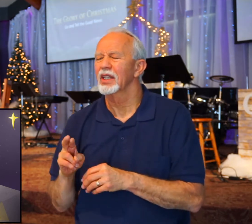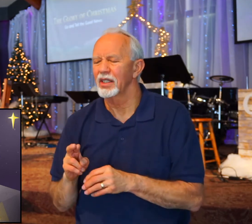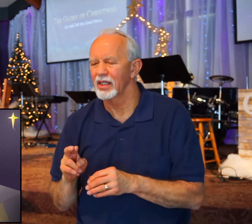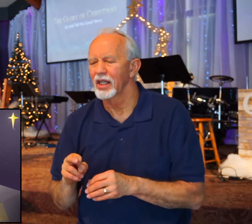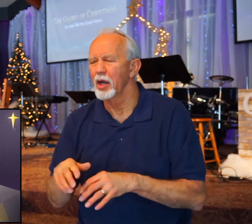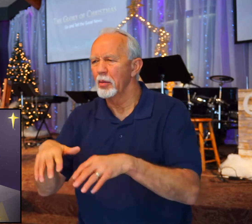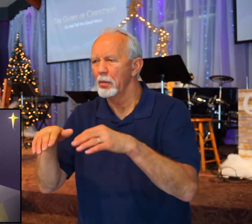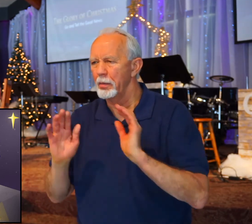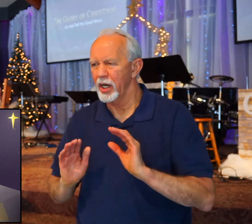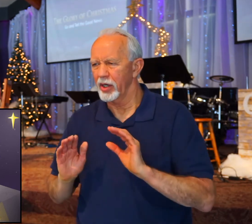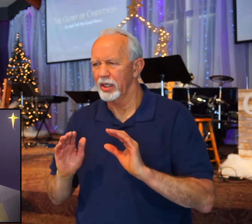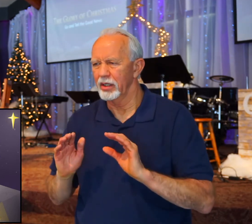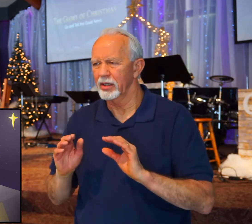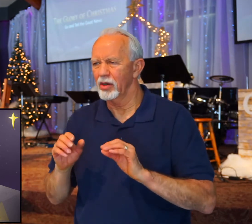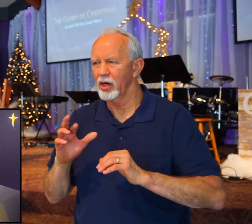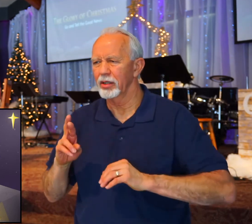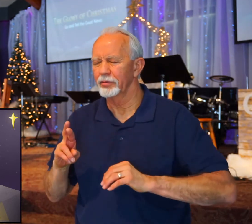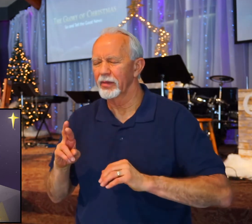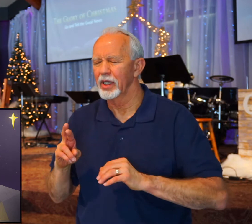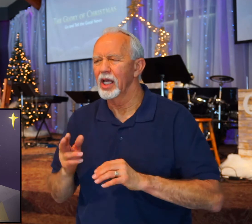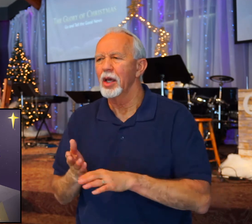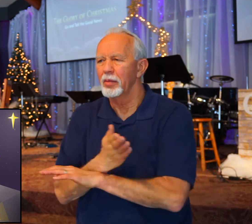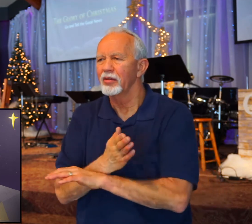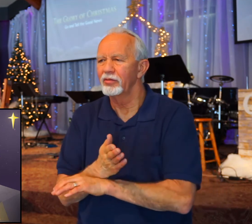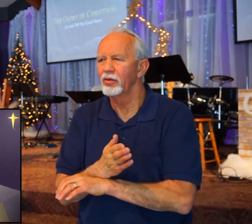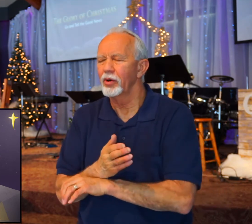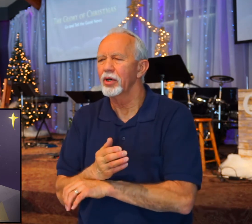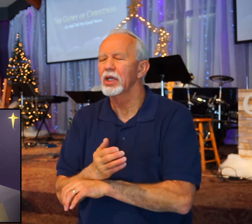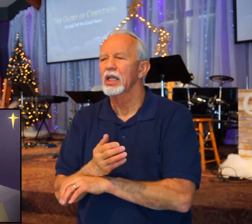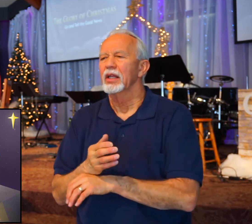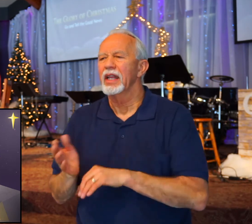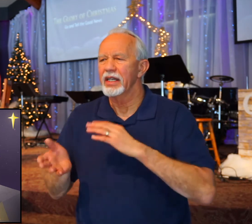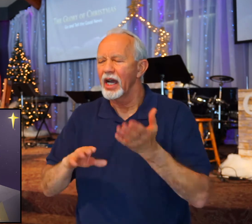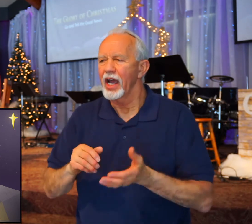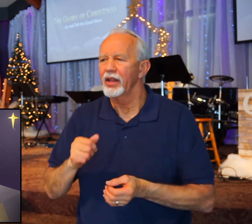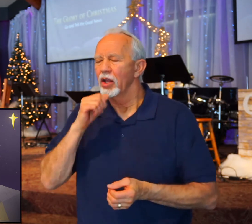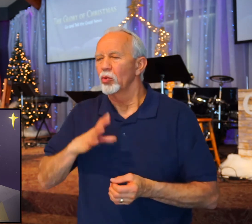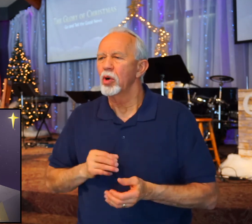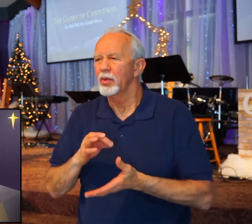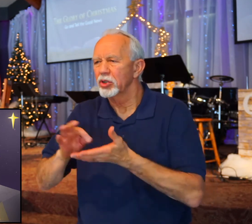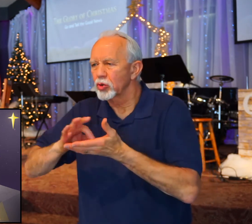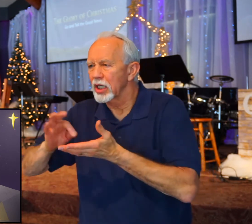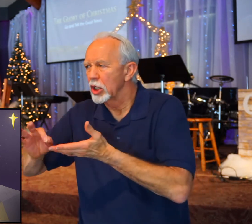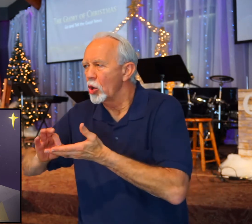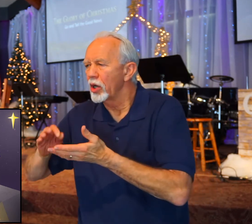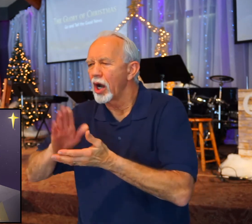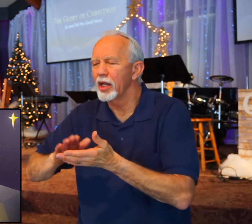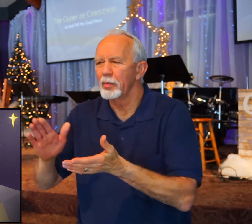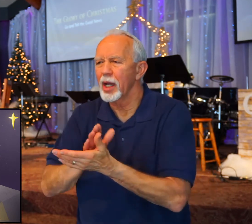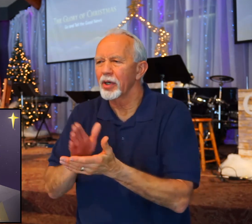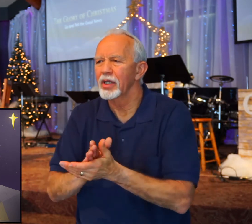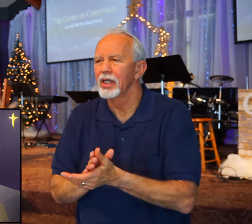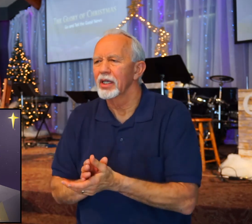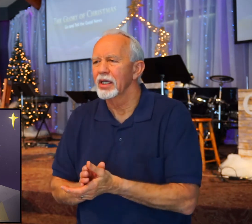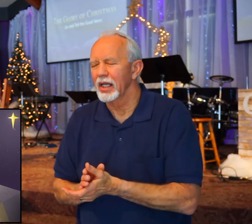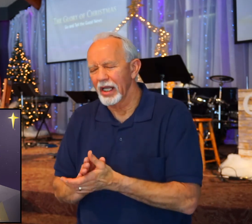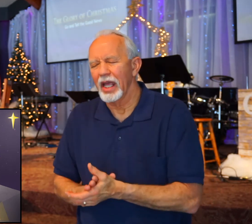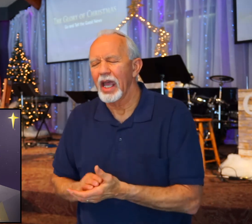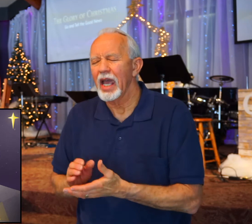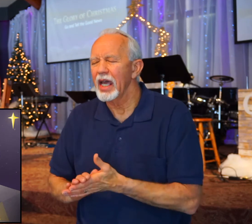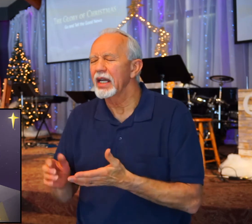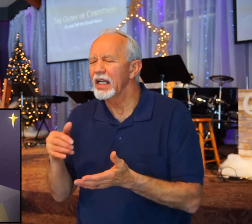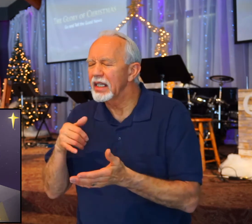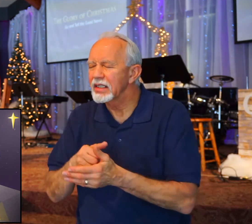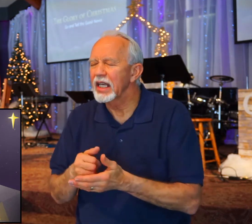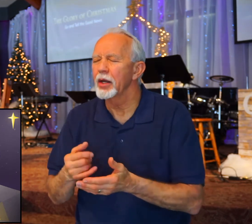vehicle. And just before she died, the woman scribbled a note on a piece of paper and stuffed it in the glove